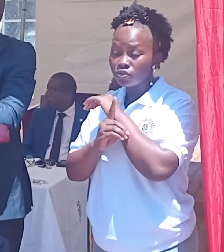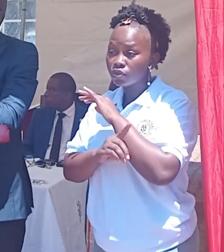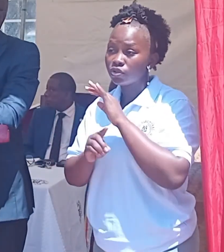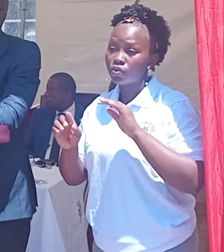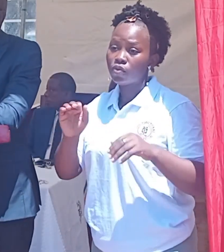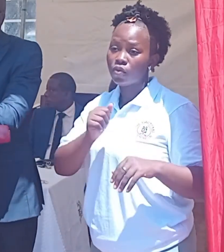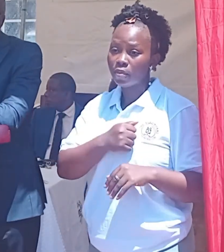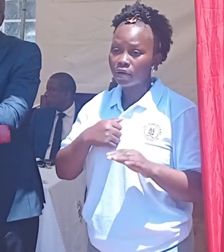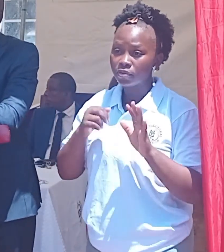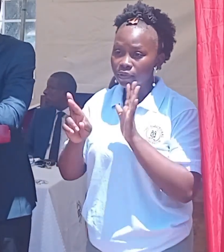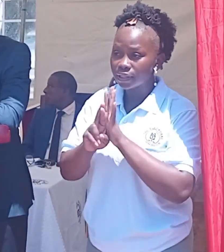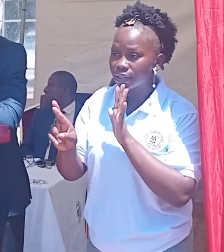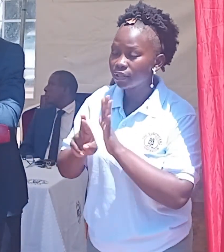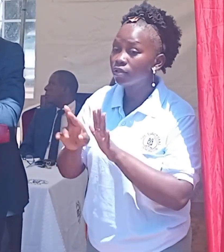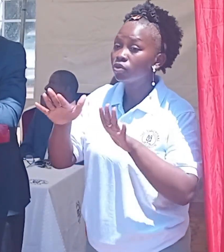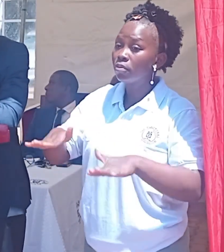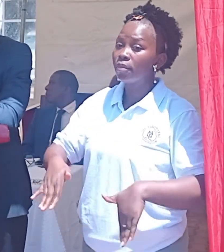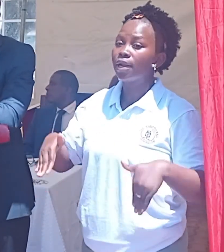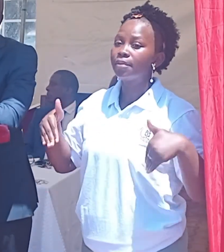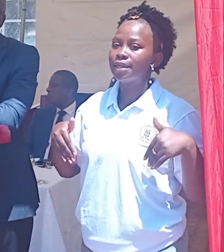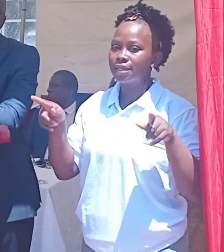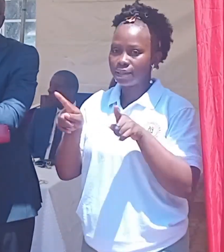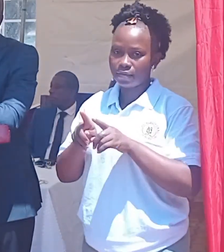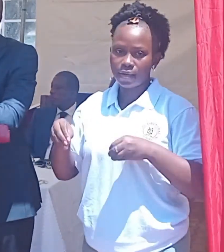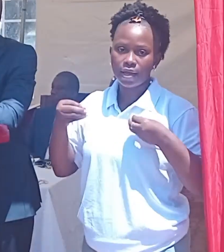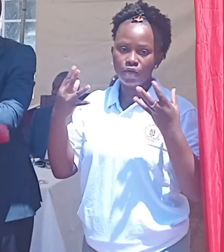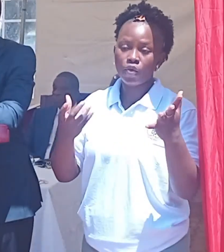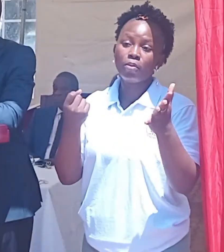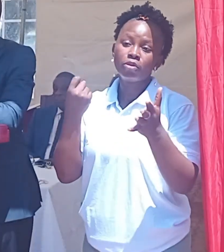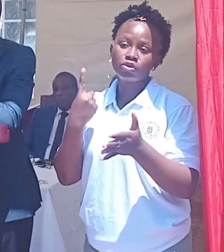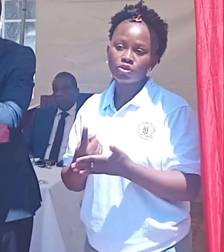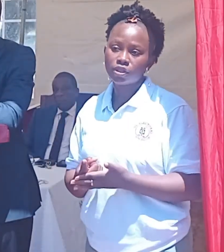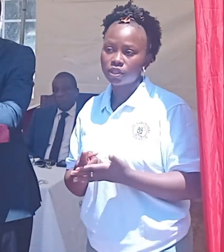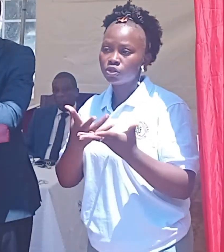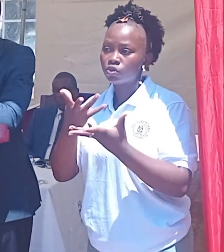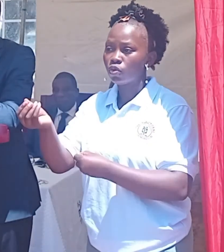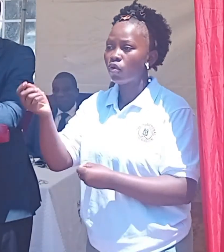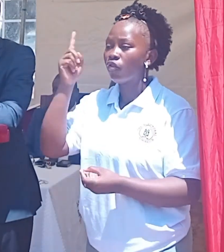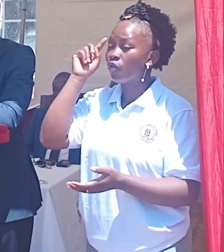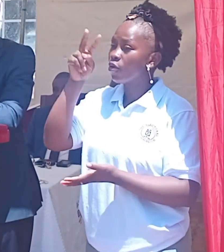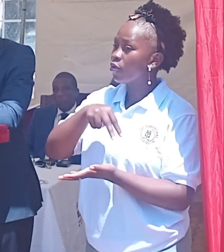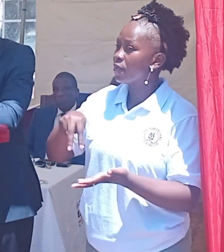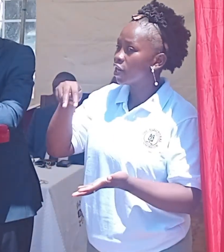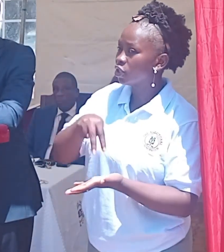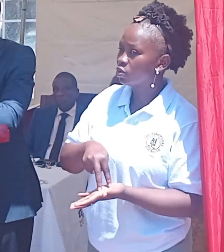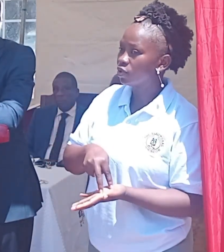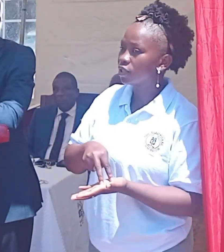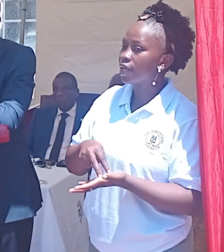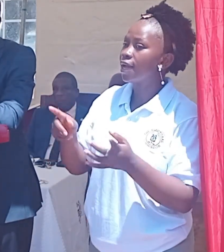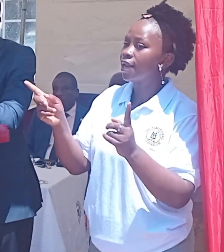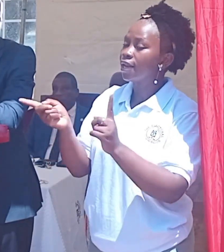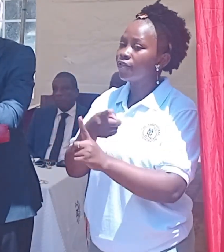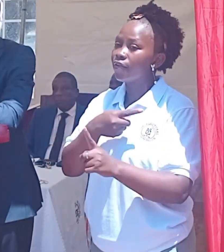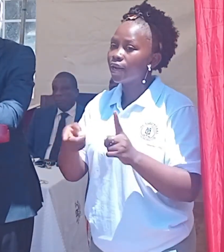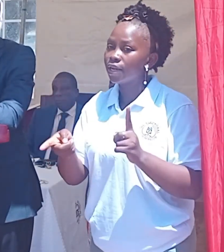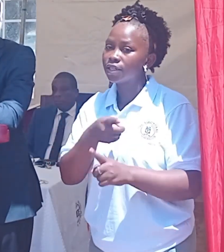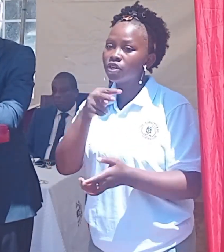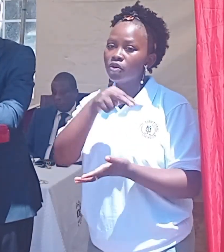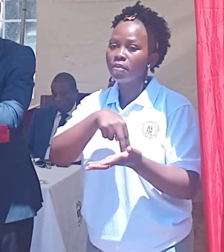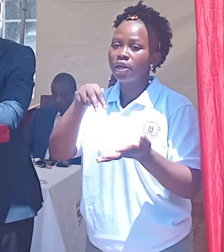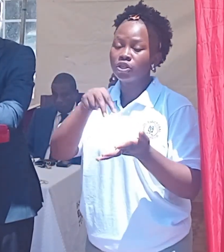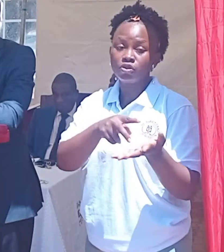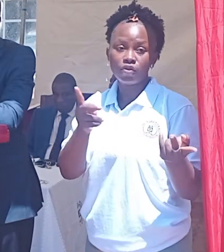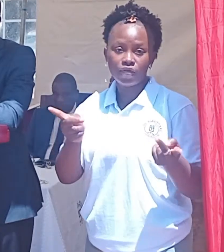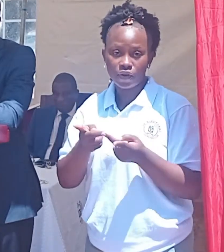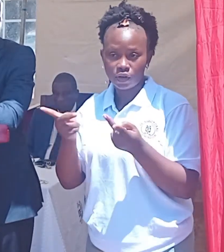parliament will also be afforded an opportunity to go for nominations at the various nomination